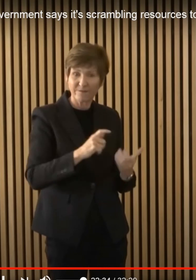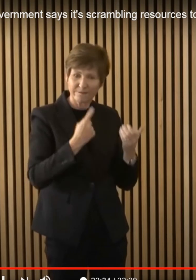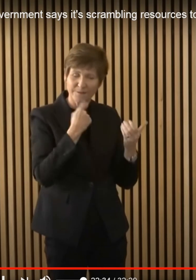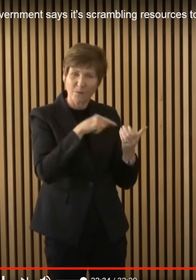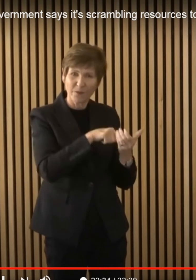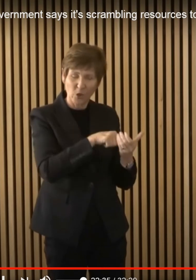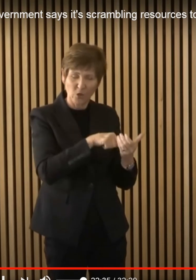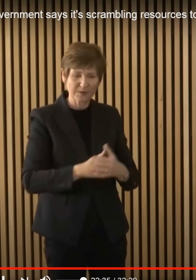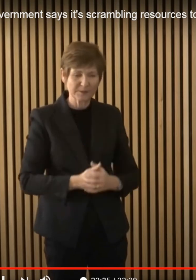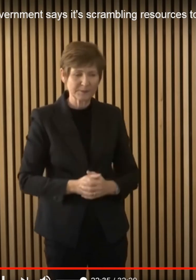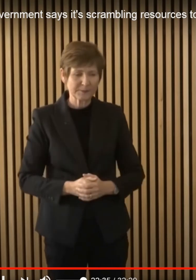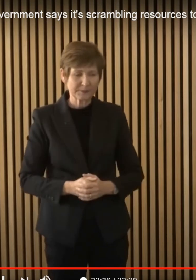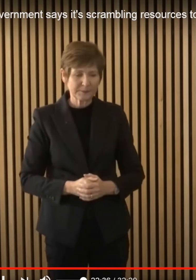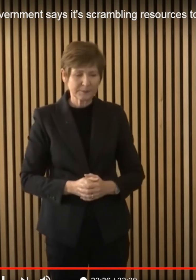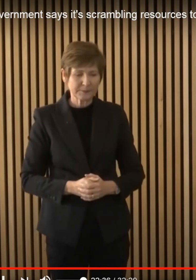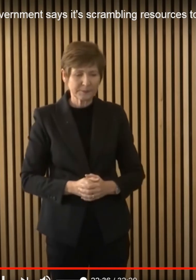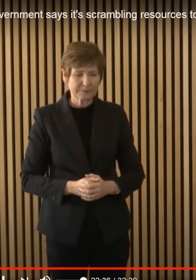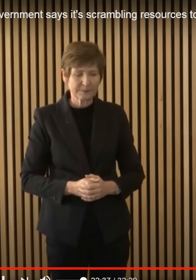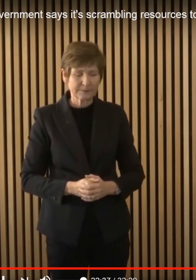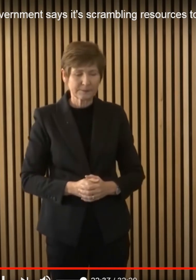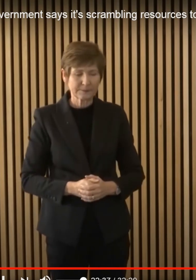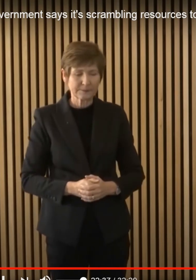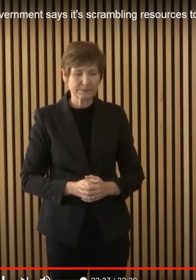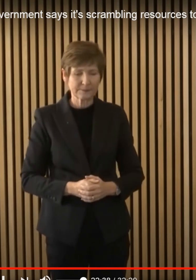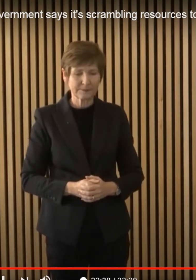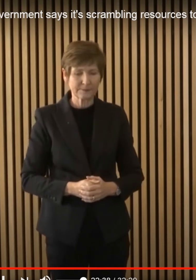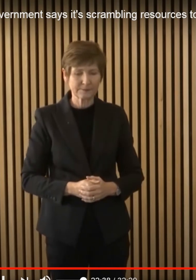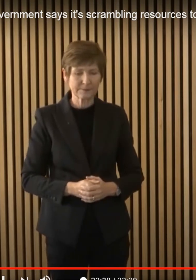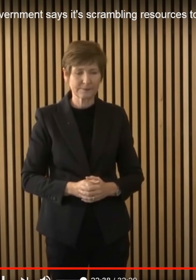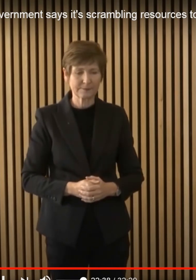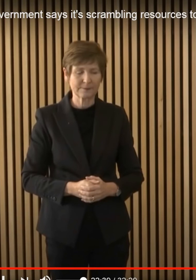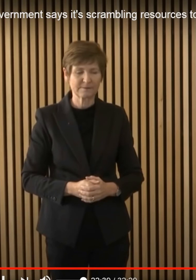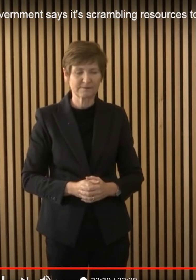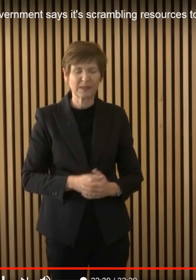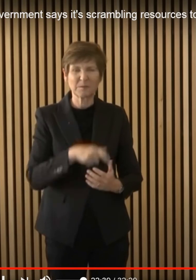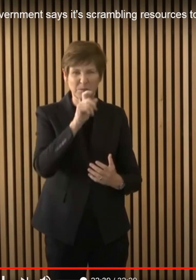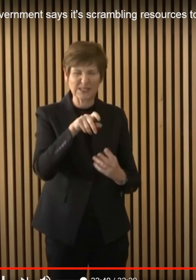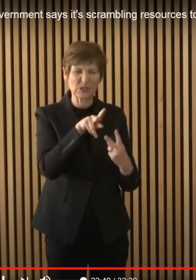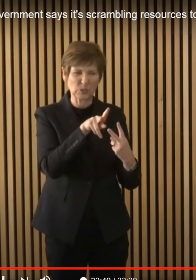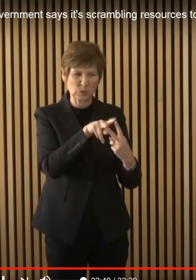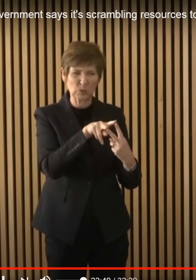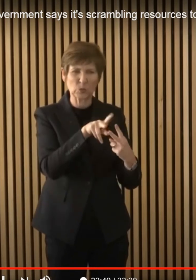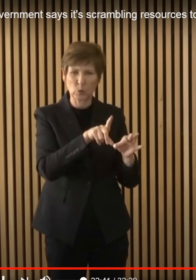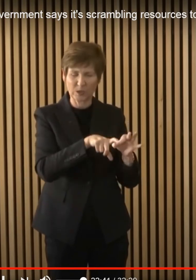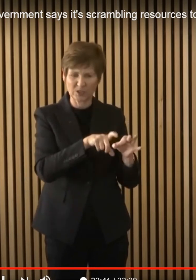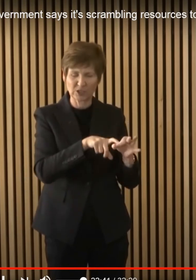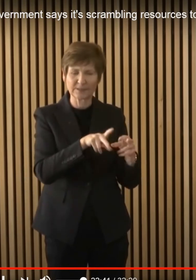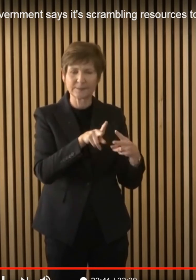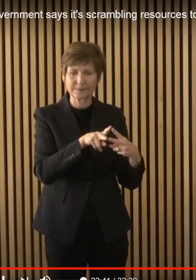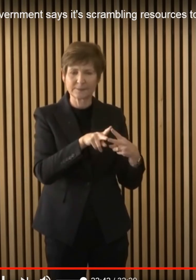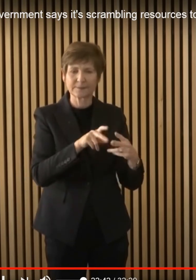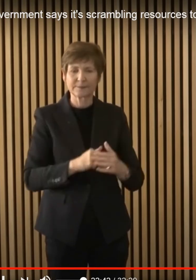Thanks, Minister. I just want two questions I'm asking on behalf of someone else, but then I'll ask them separately. Brendan Murphy